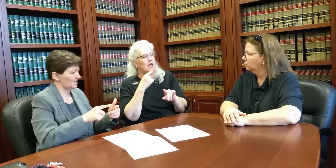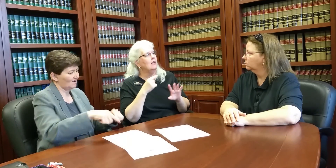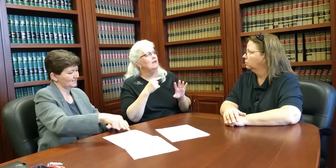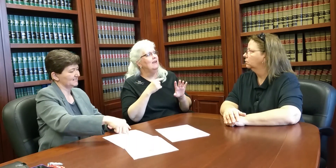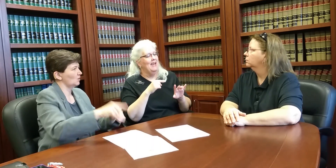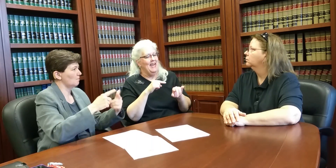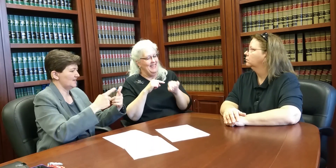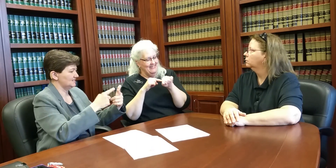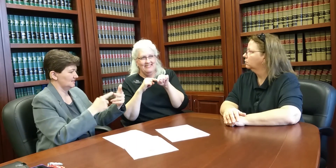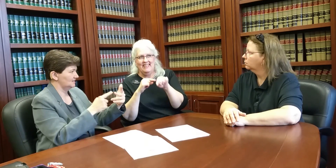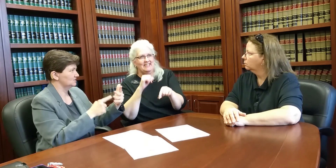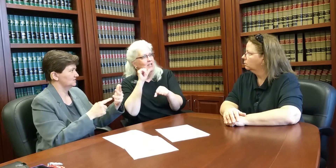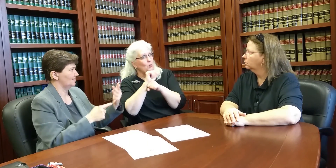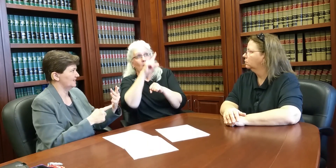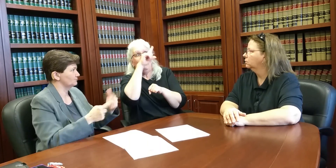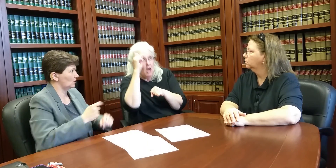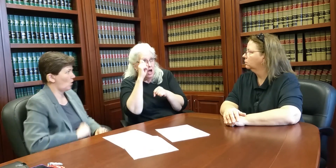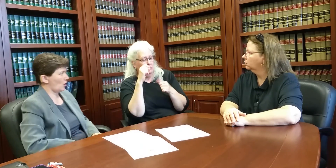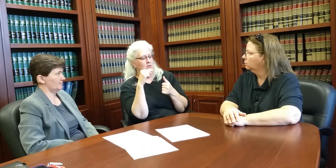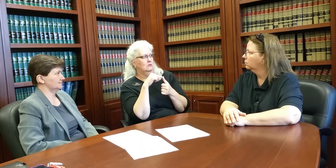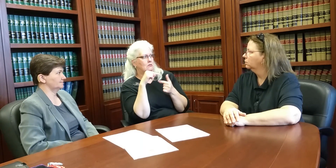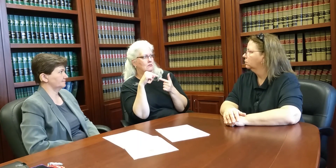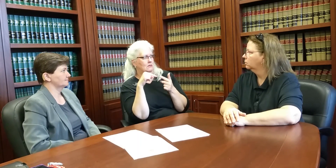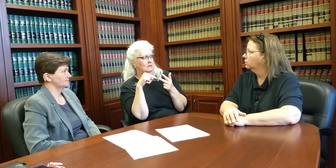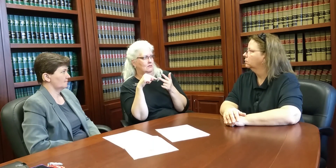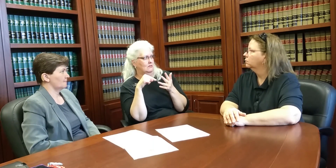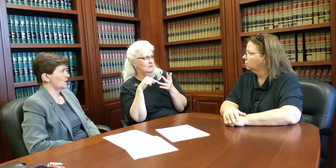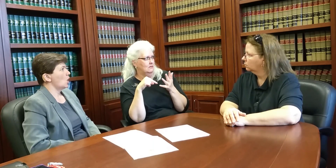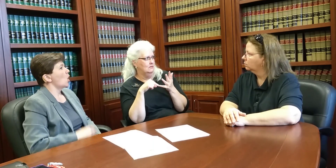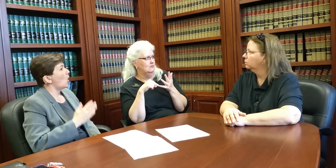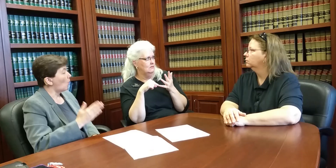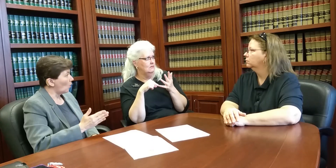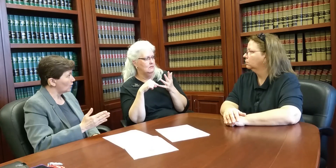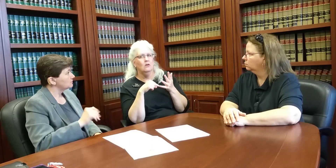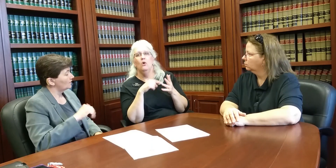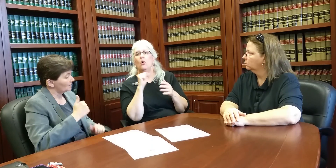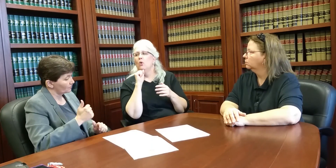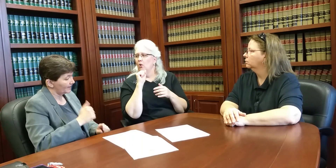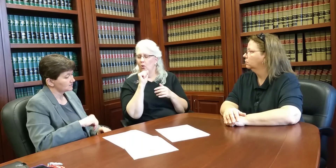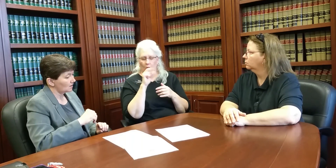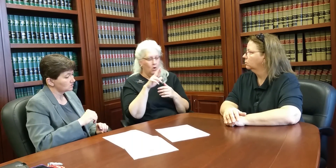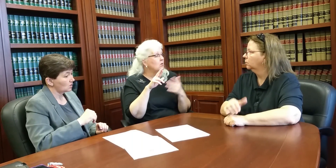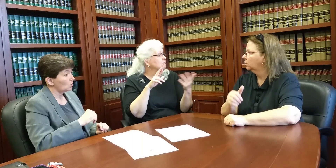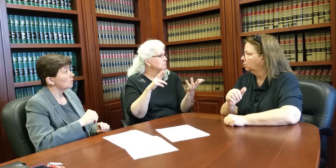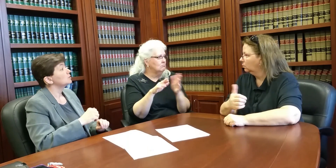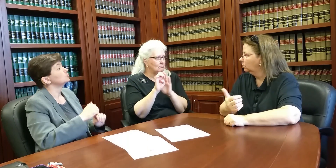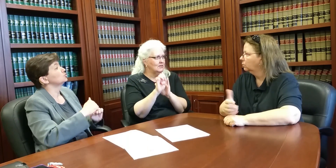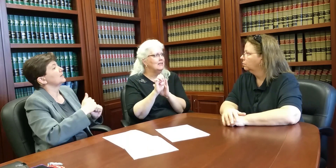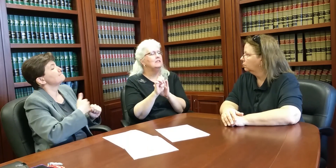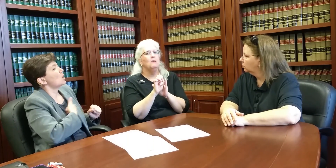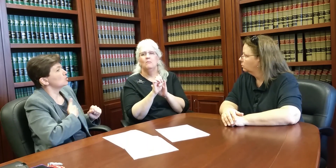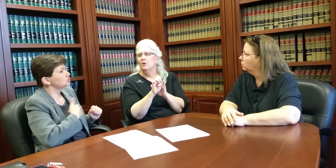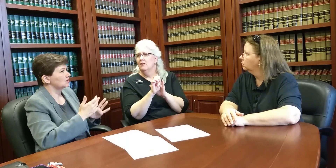because it don't meet this requirement. Or, on the other hand, also, doing it